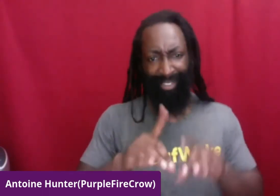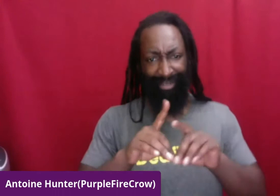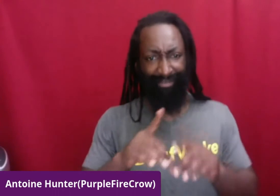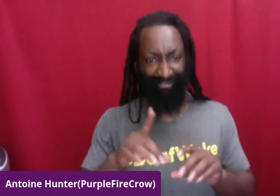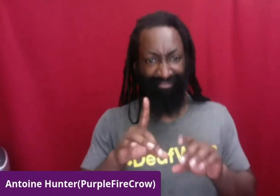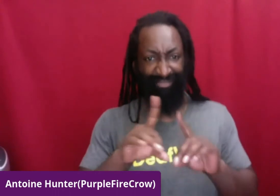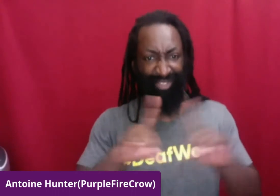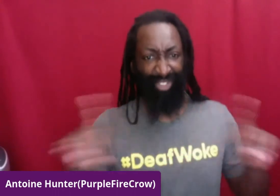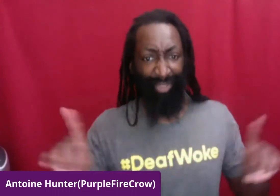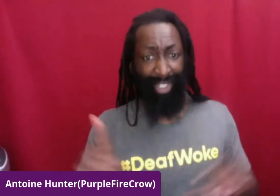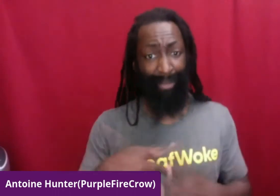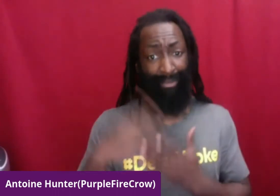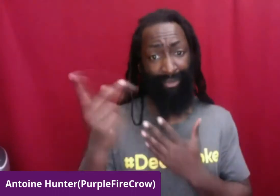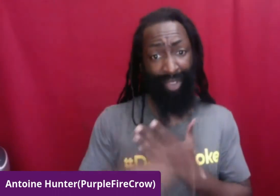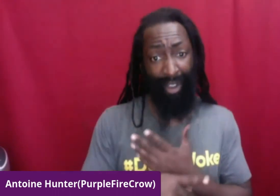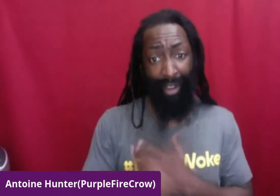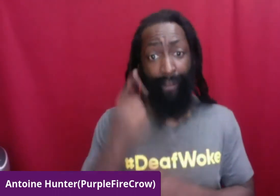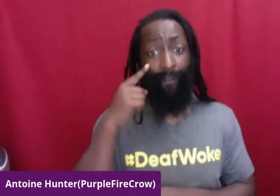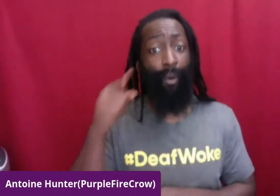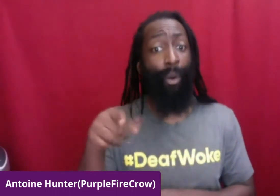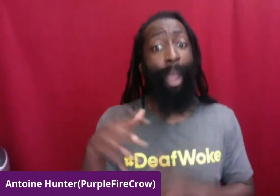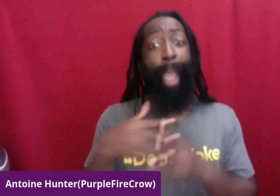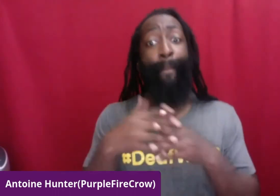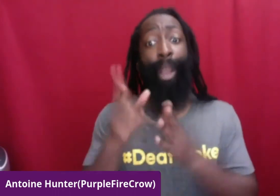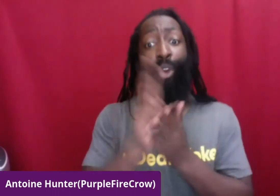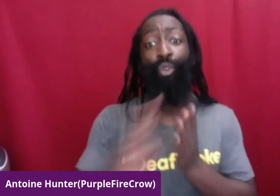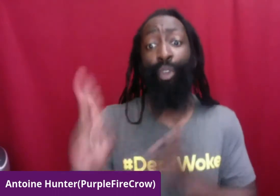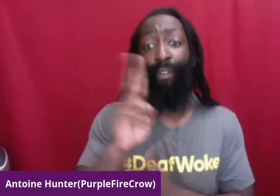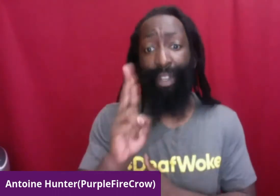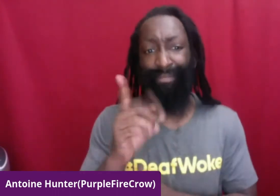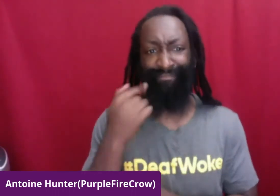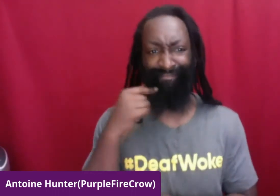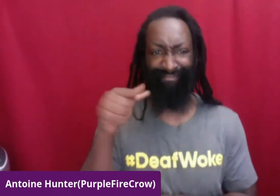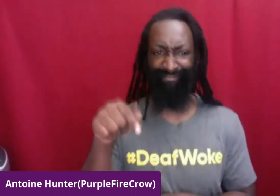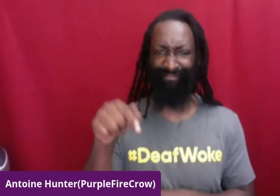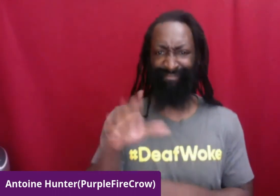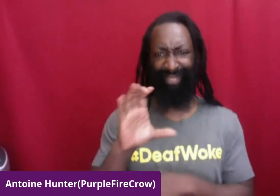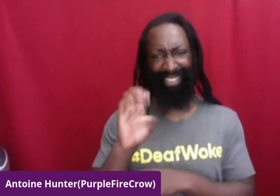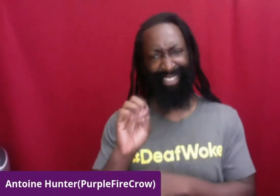See, the comprehensive fine arts advisory firm, affirming artist management,